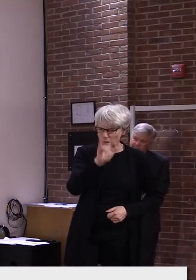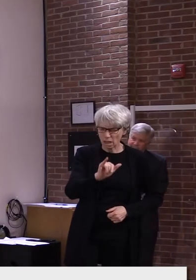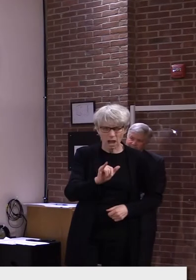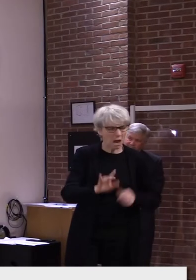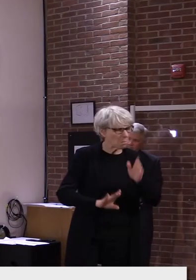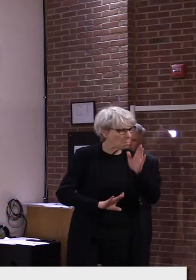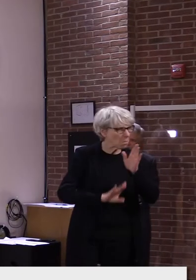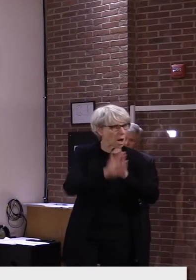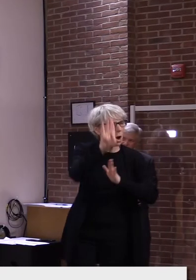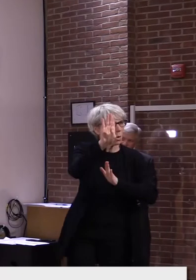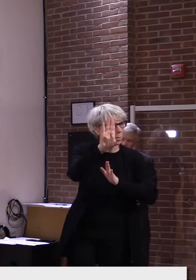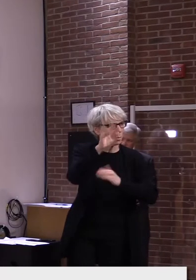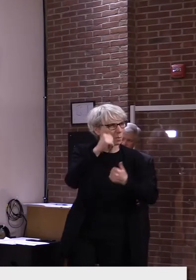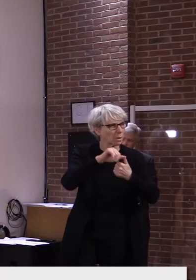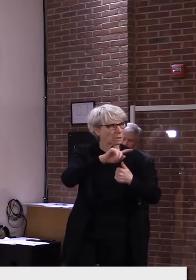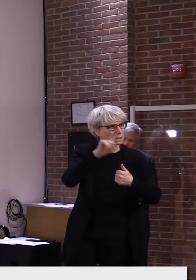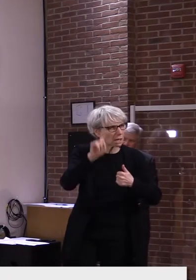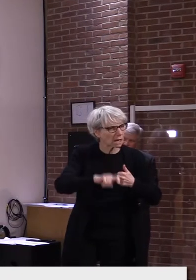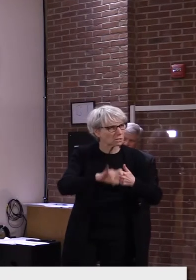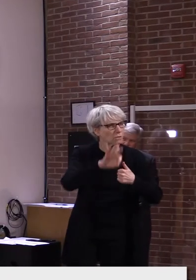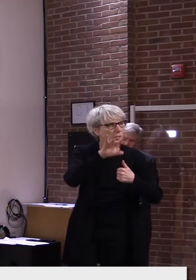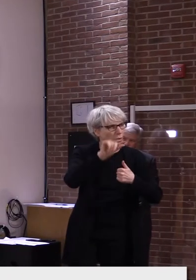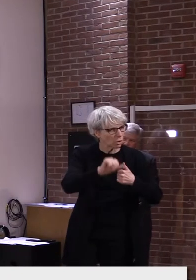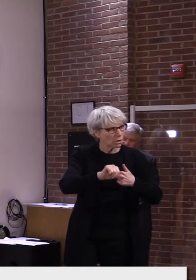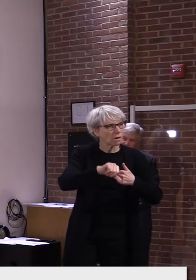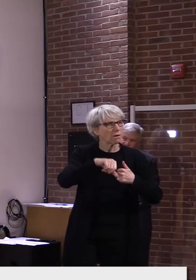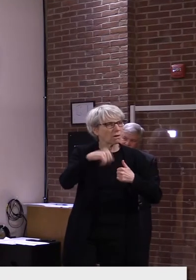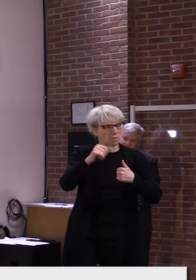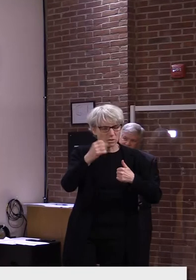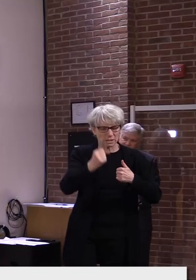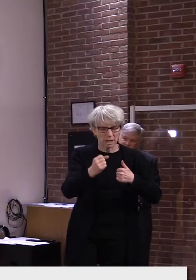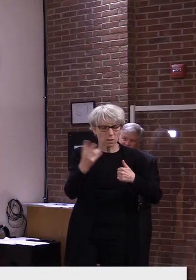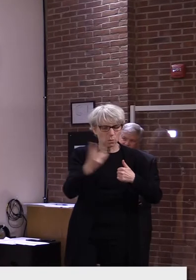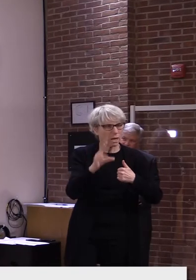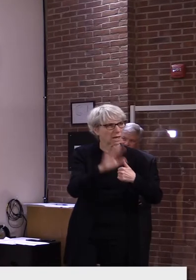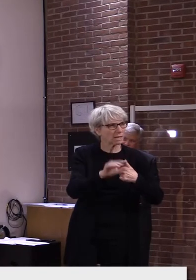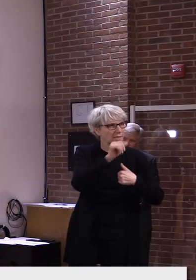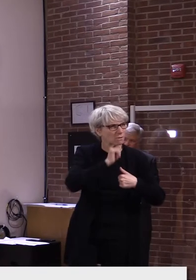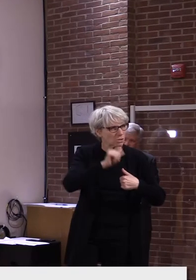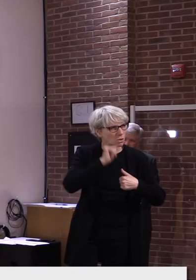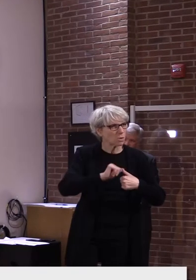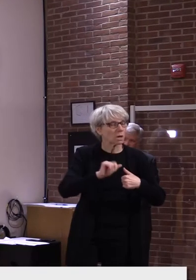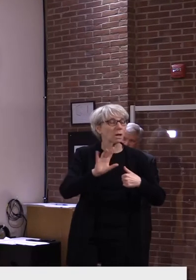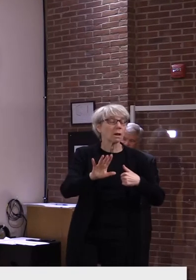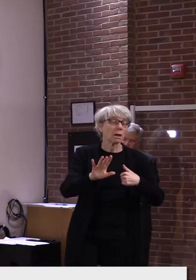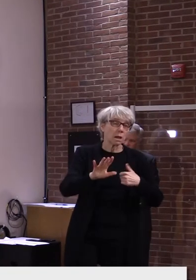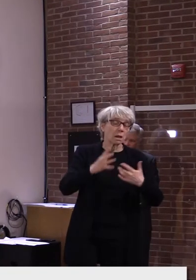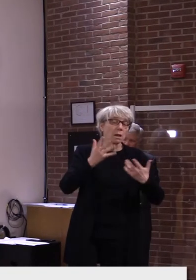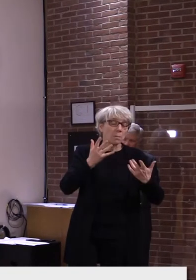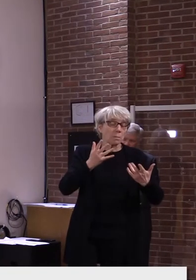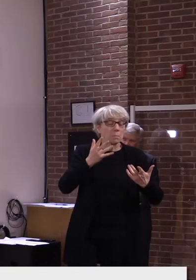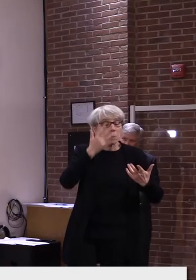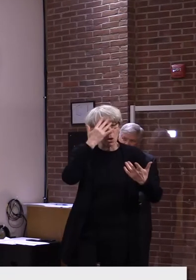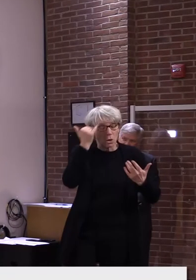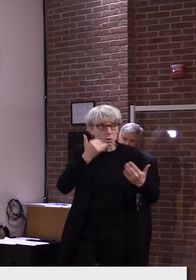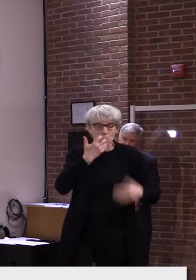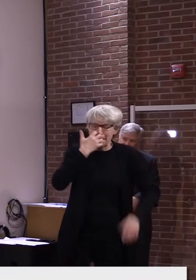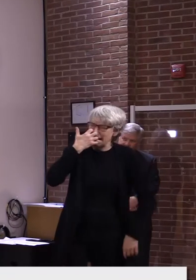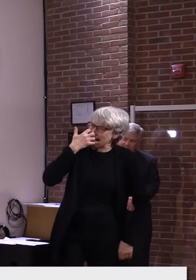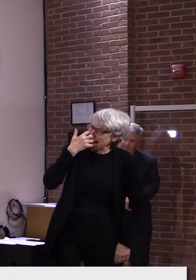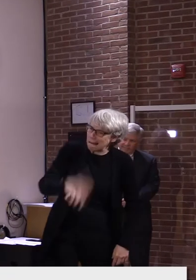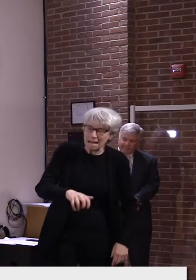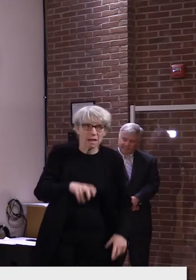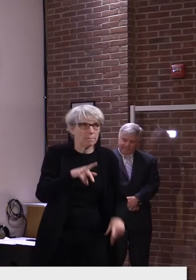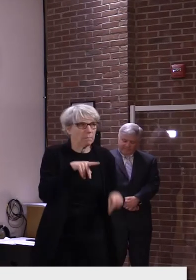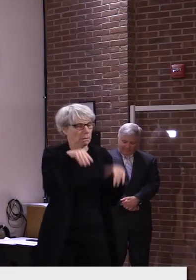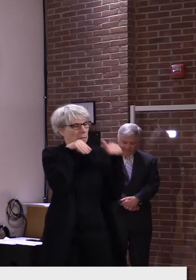July and August. You might say some of that might be because it can be oppressively hot in those places and people were going more indoors to